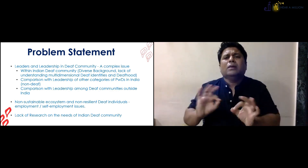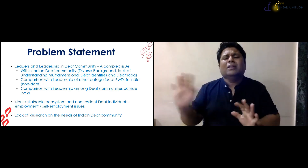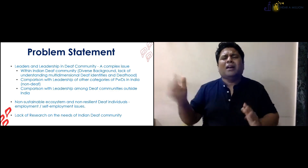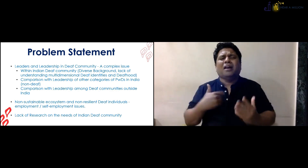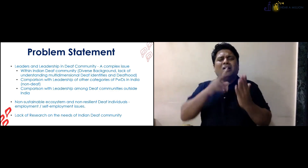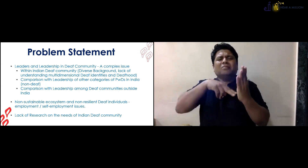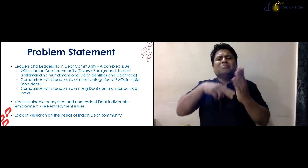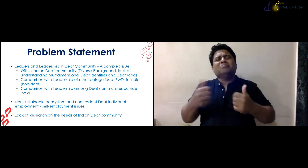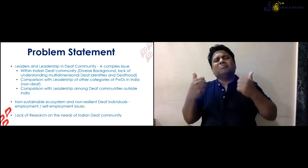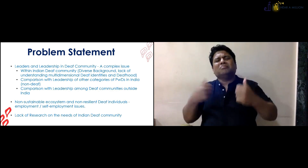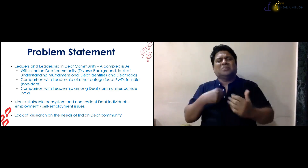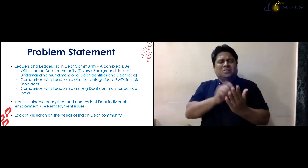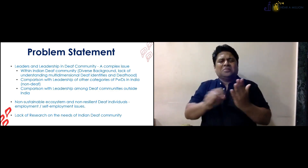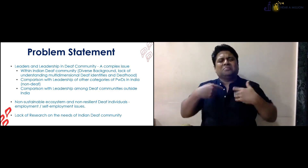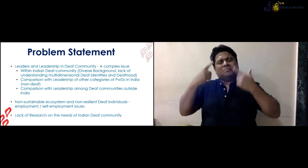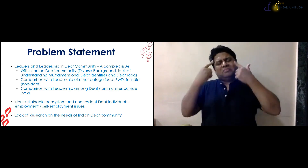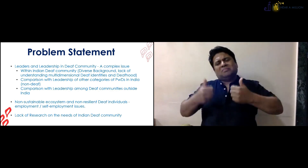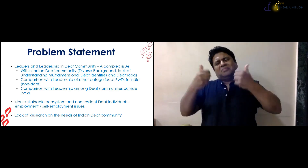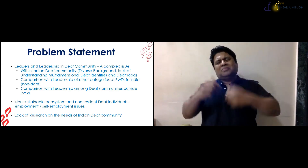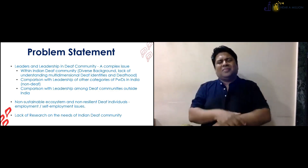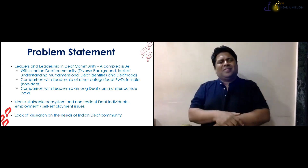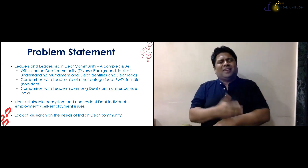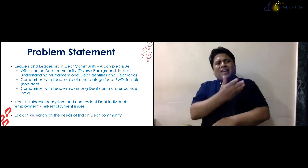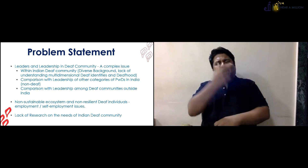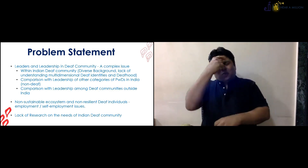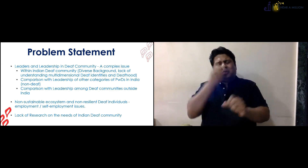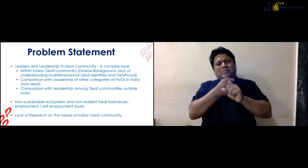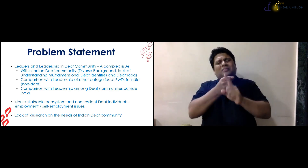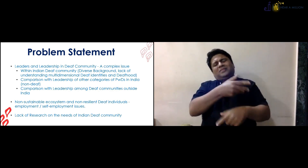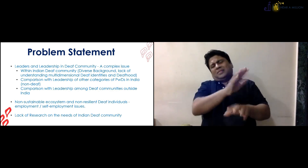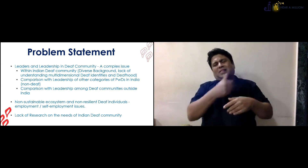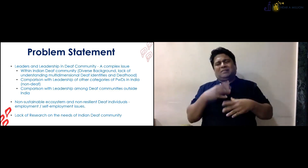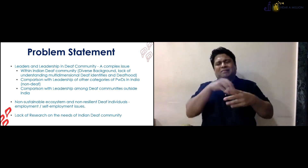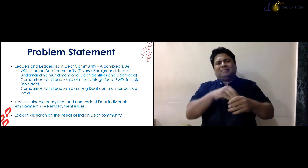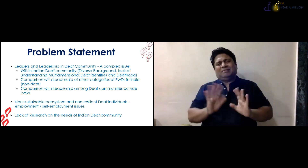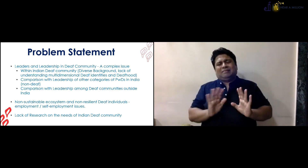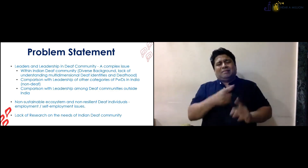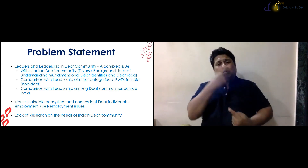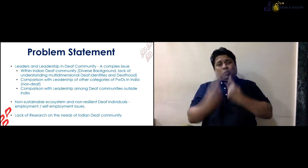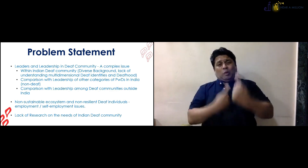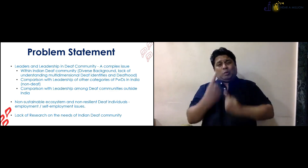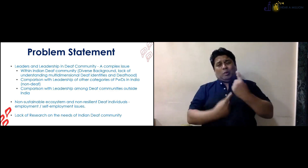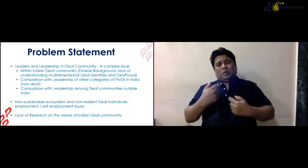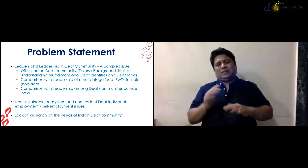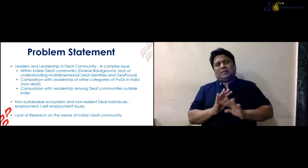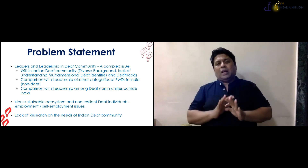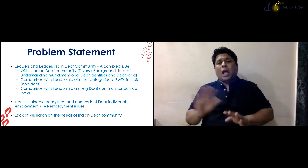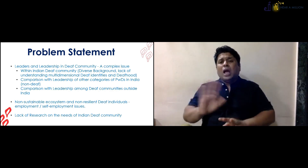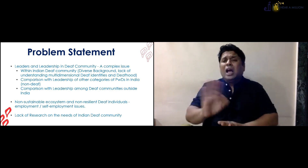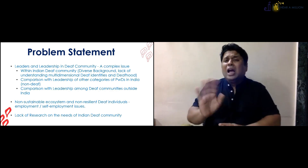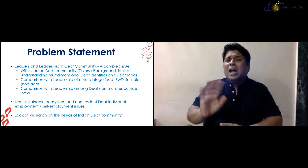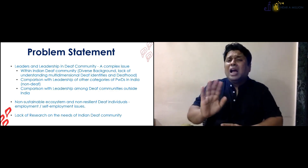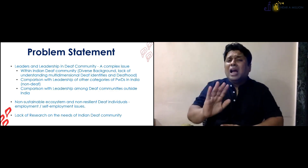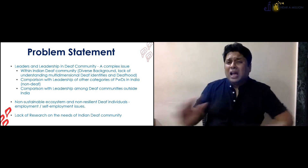are deaf people, a lot of people who could have joined, and they could have honestly contributed, and the problem would have been solved. And some people would have said